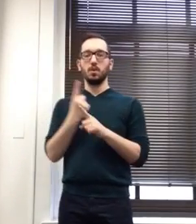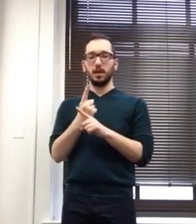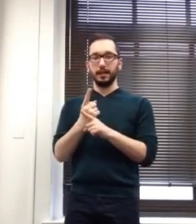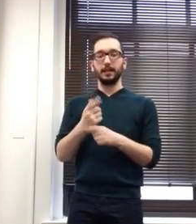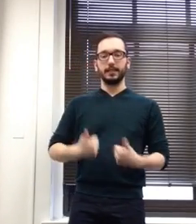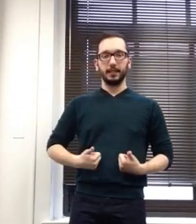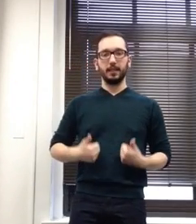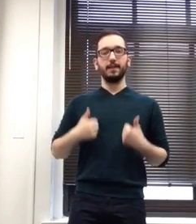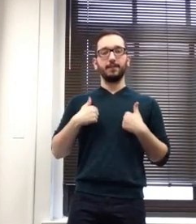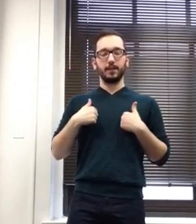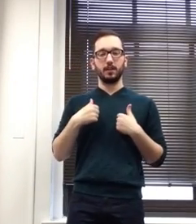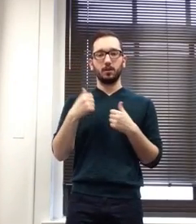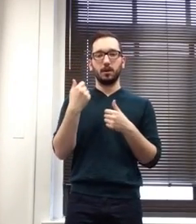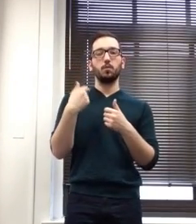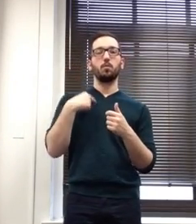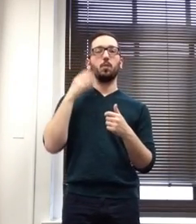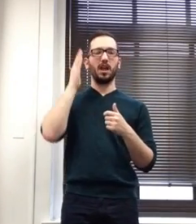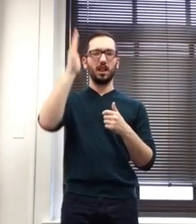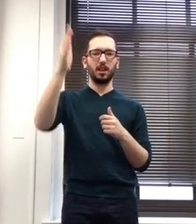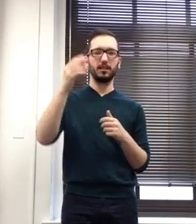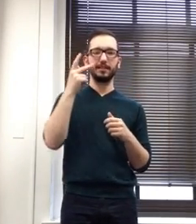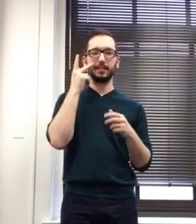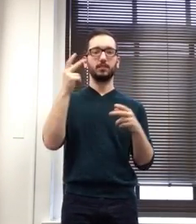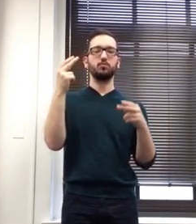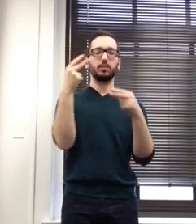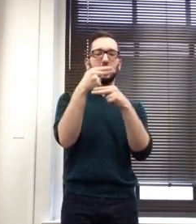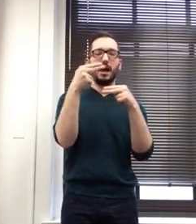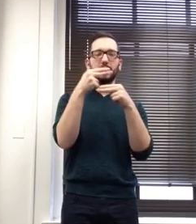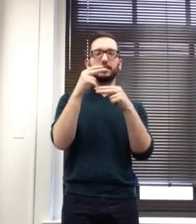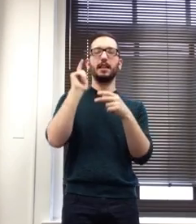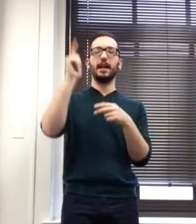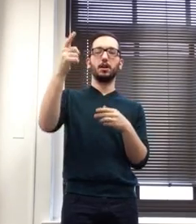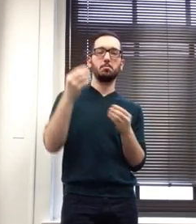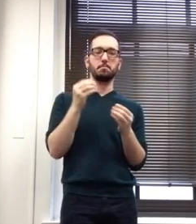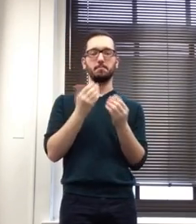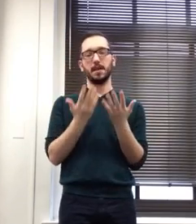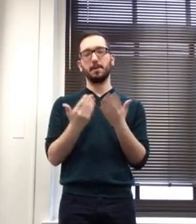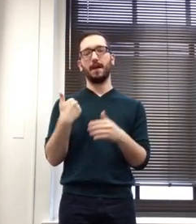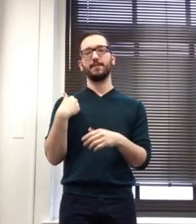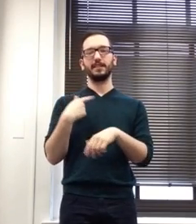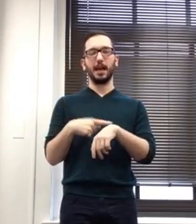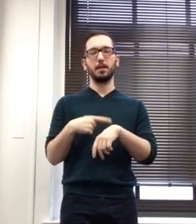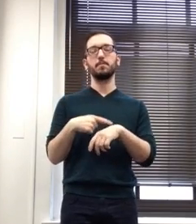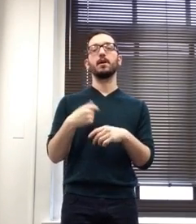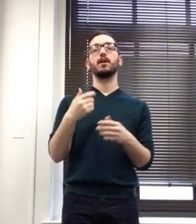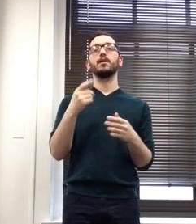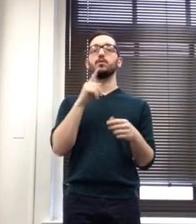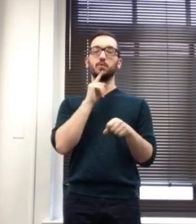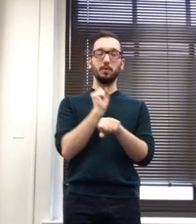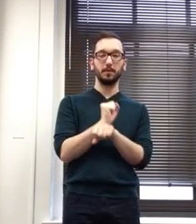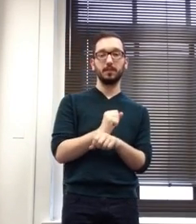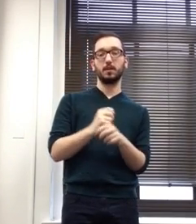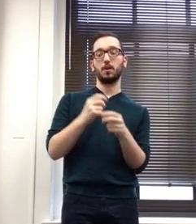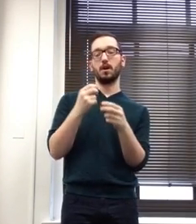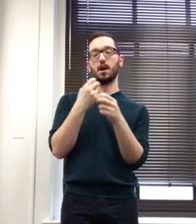end of the class period, if we have time, I have some slides already for you guys to see some actual bone cells. But bone cells are living because we know that bones